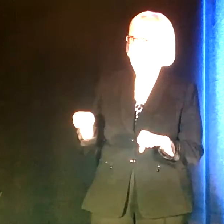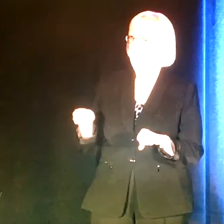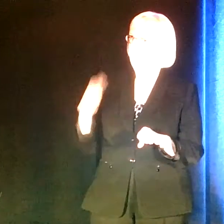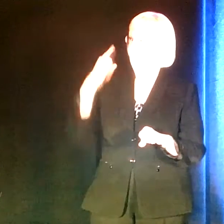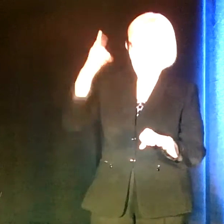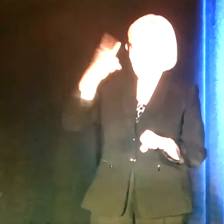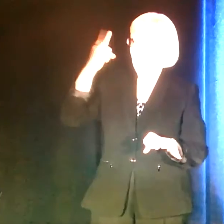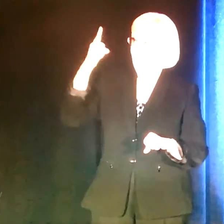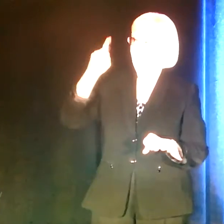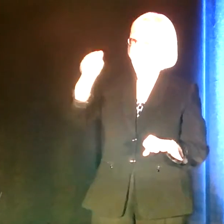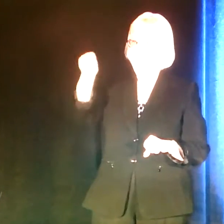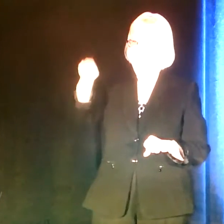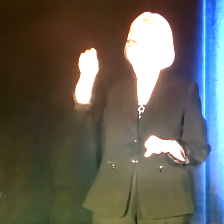Okay, well, you can do that.